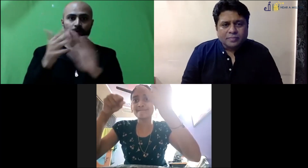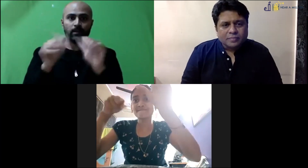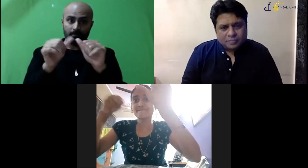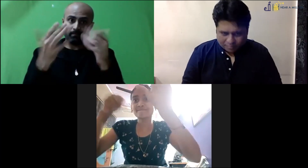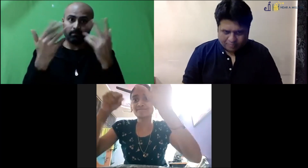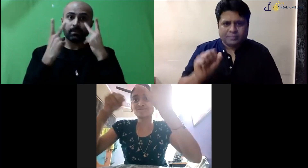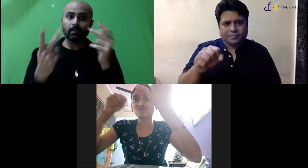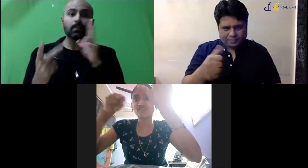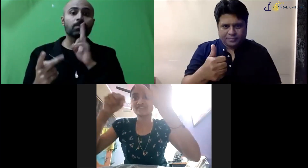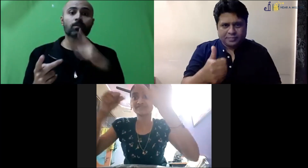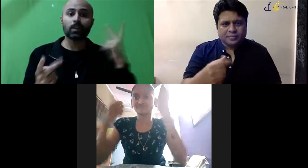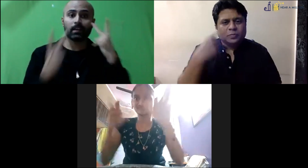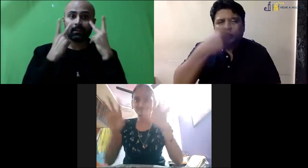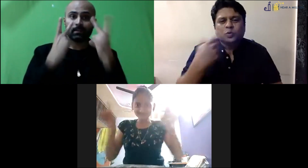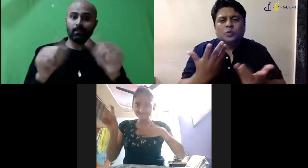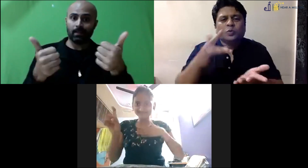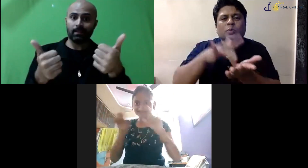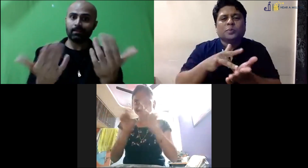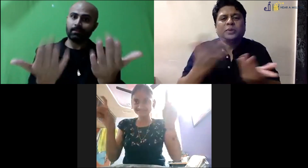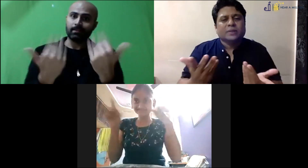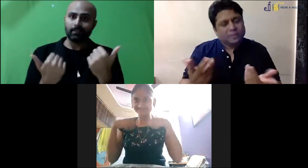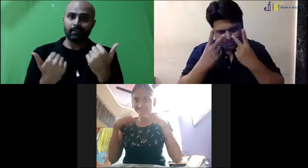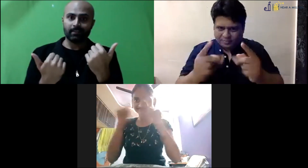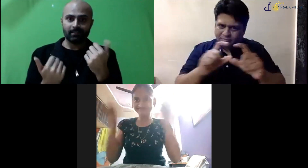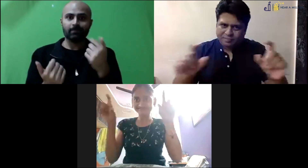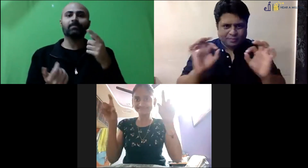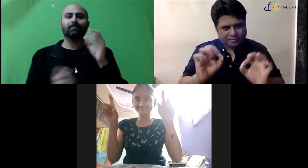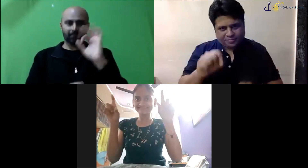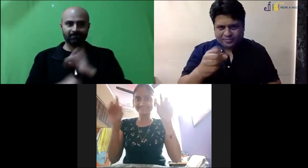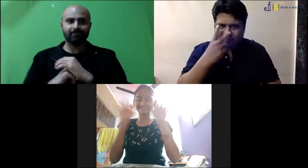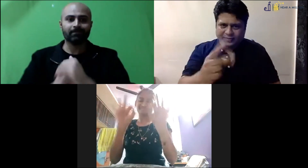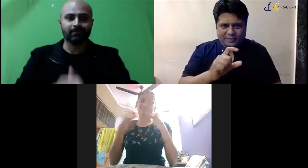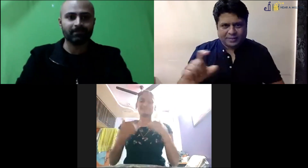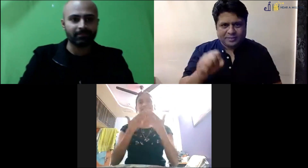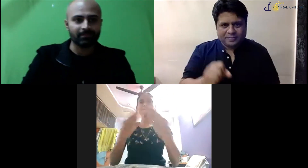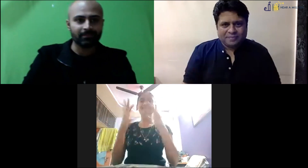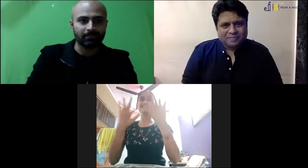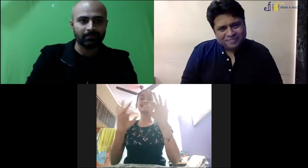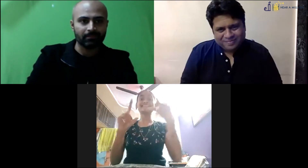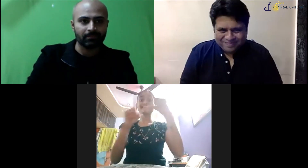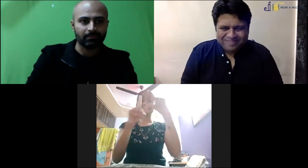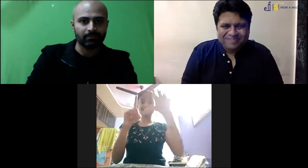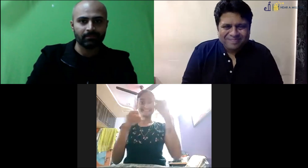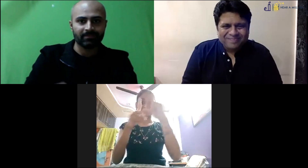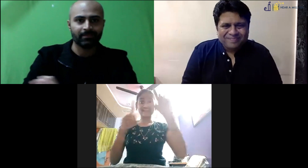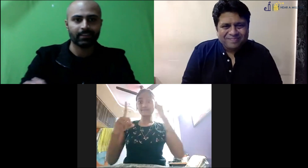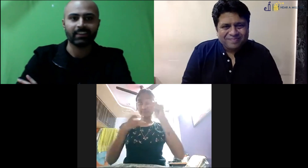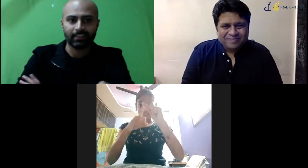Okay, Anusha here. We can see you, Anusha. Where are you from? Sunil here.